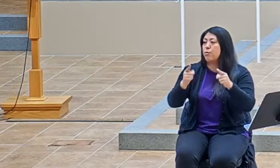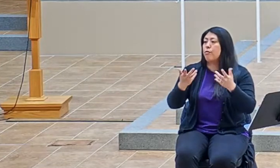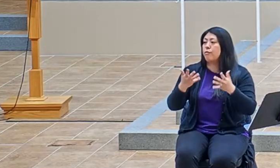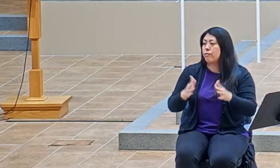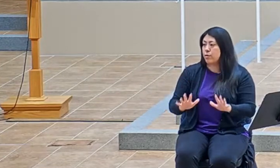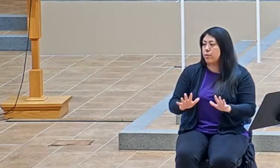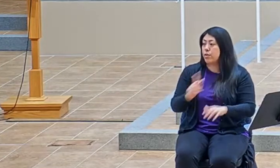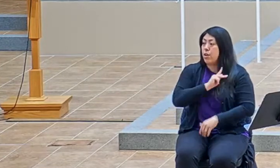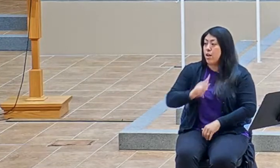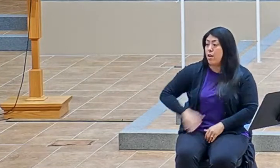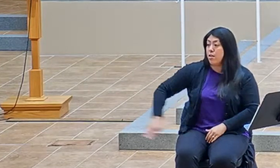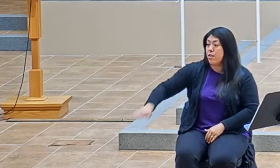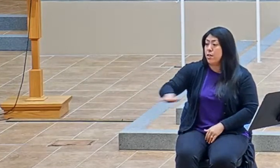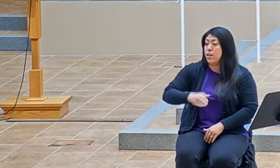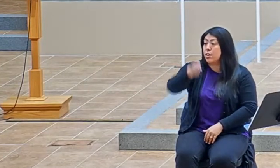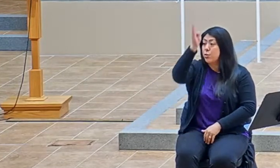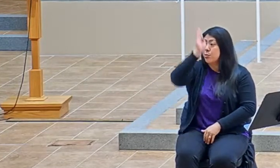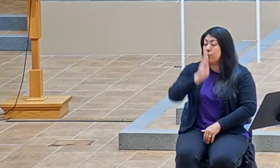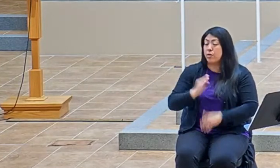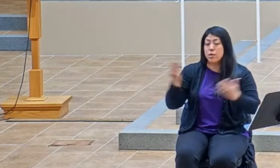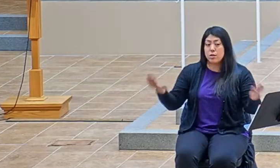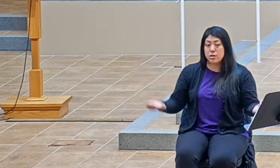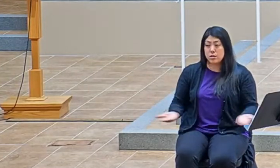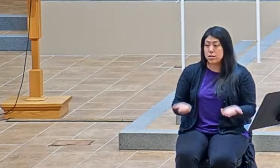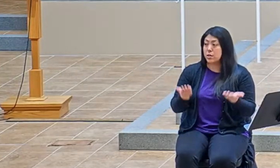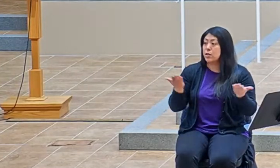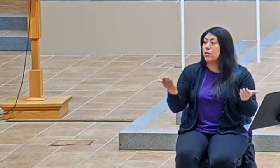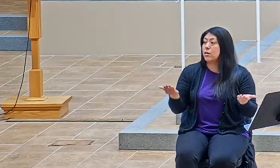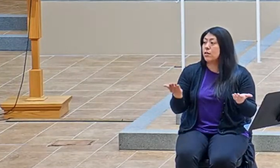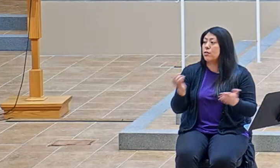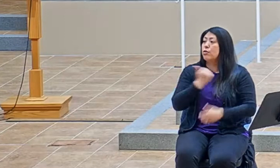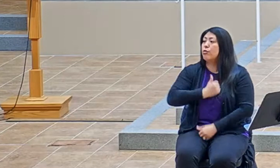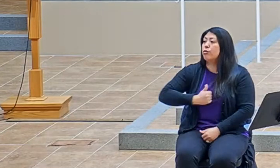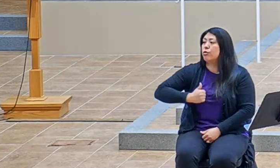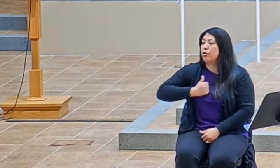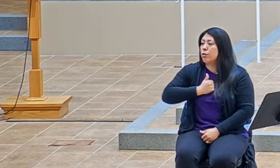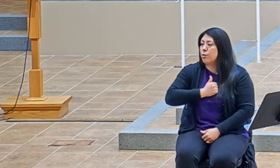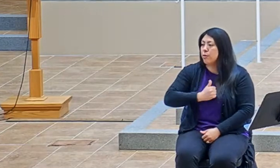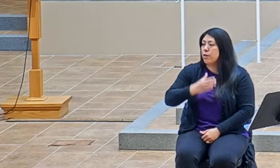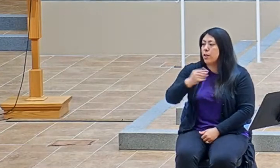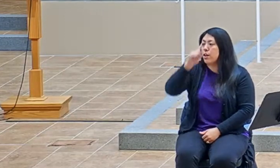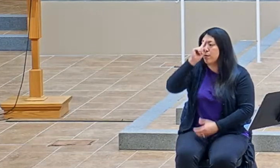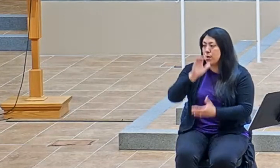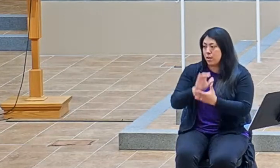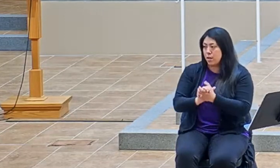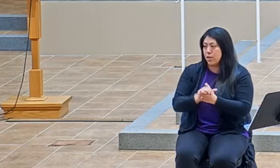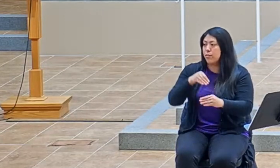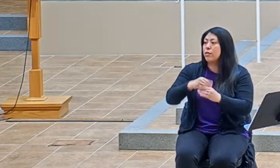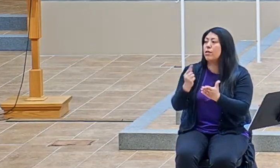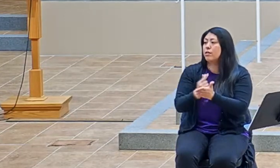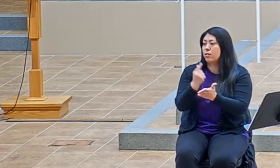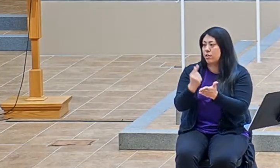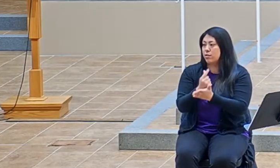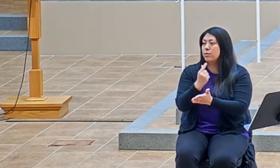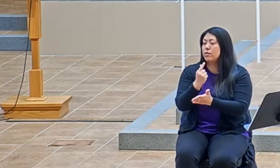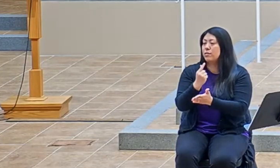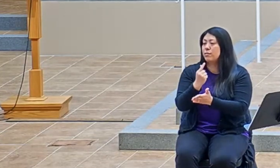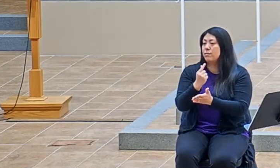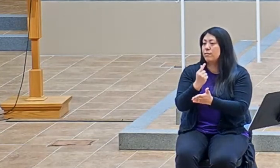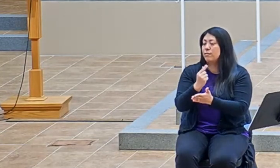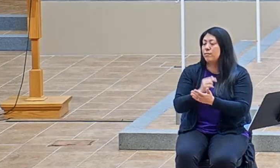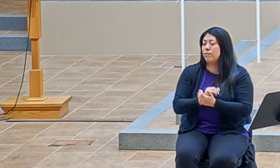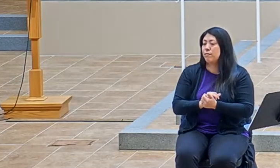fulfillment. The kingdom of God is at hand. Repent and believe in the gospel.